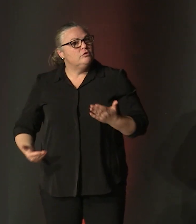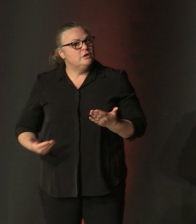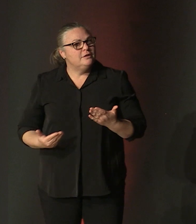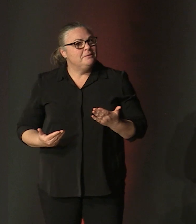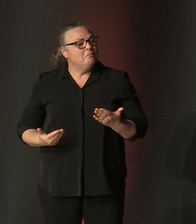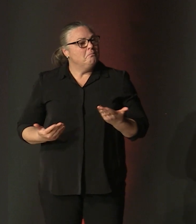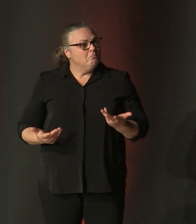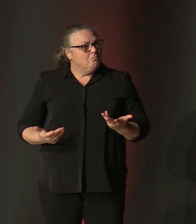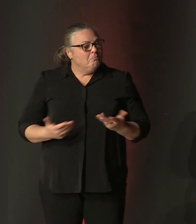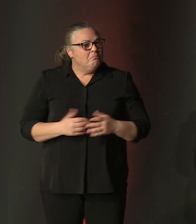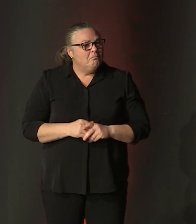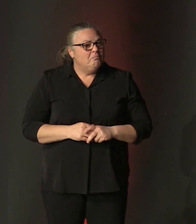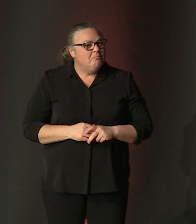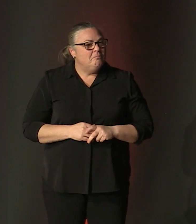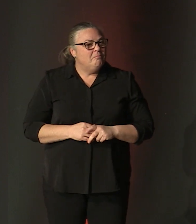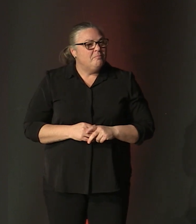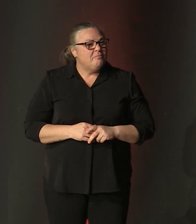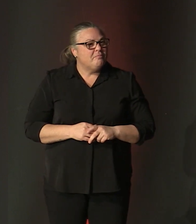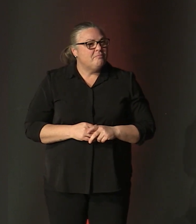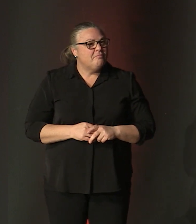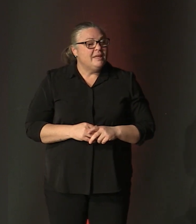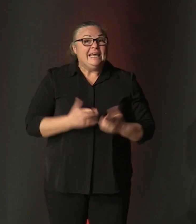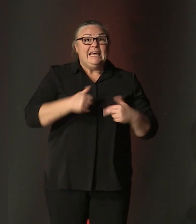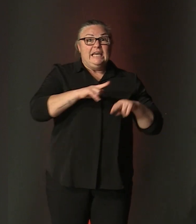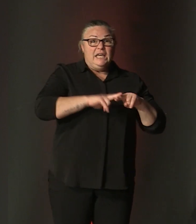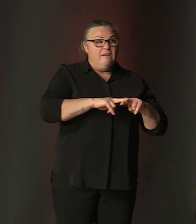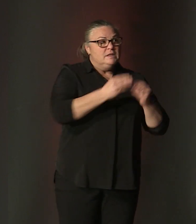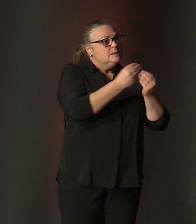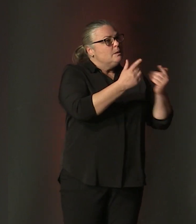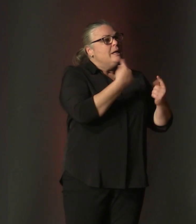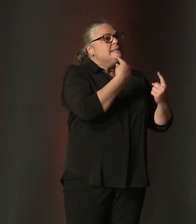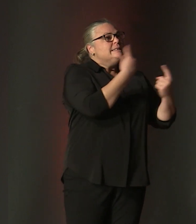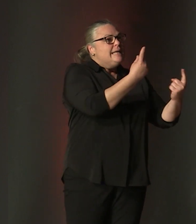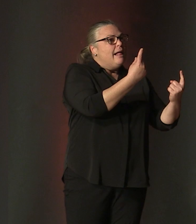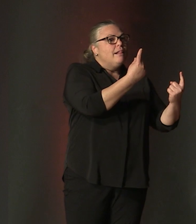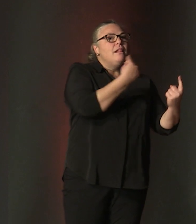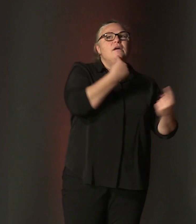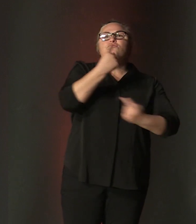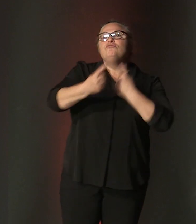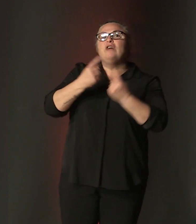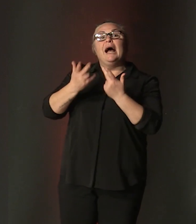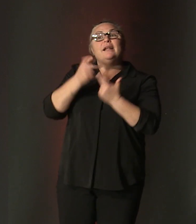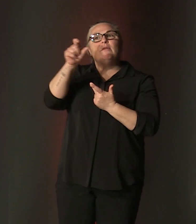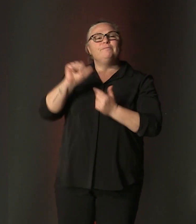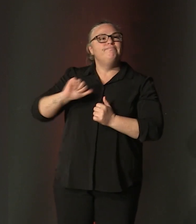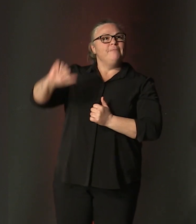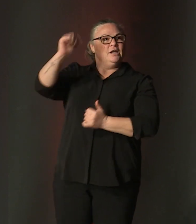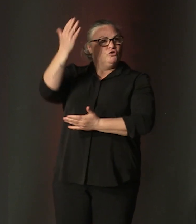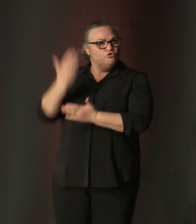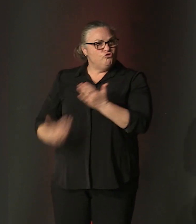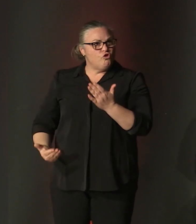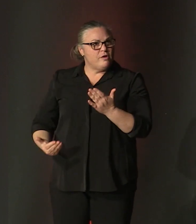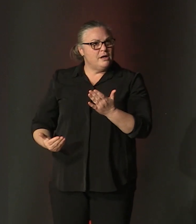What happens when we tell someone else's story and use a genre that wields